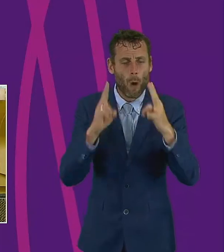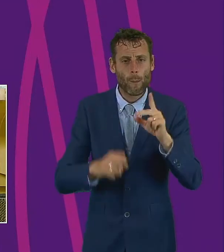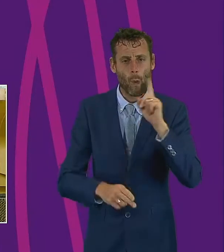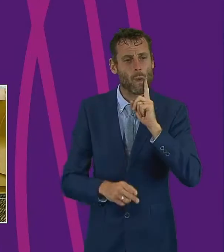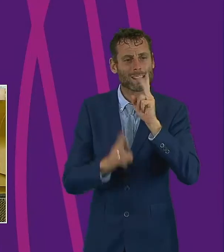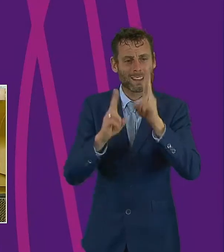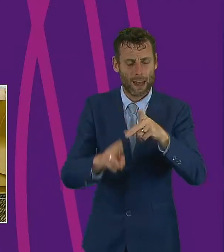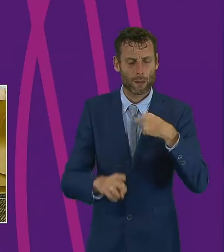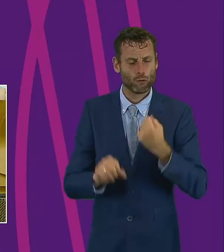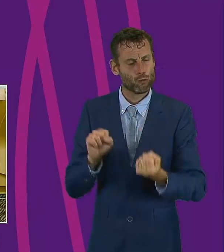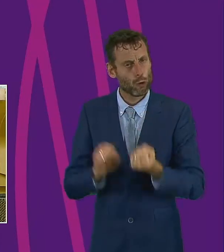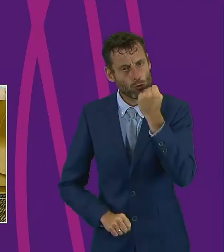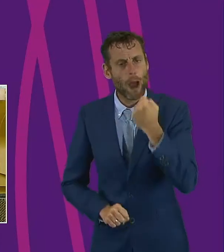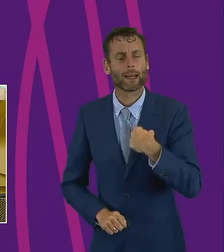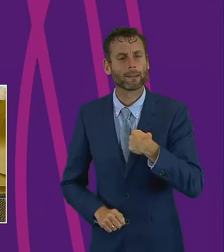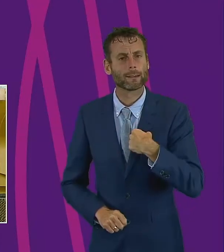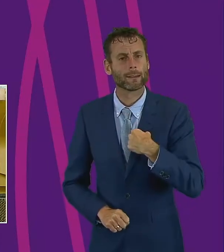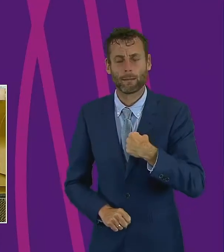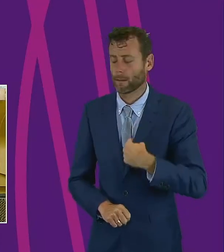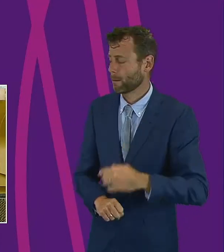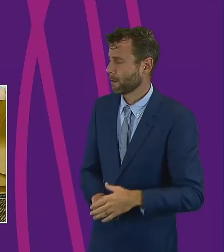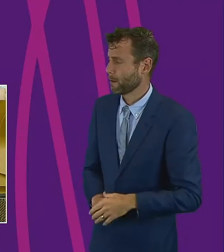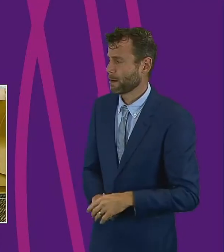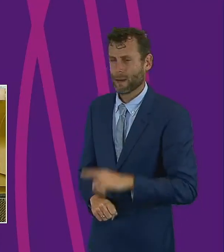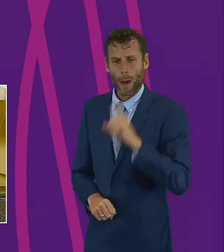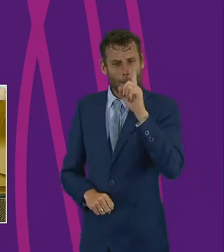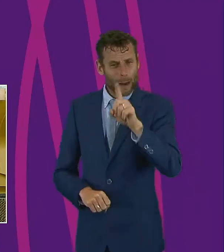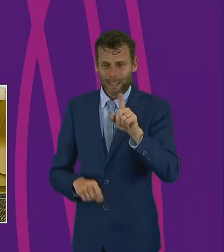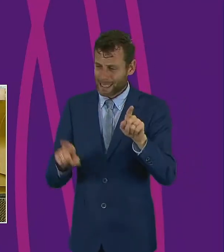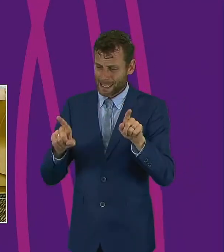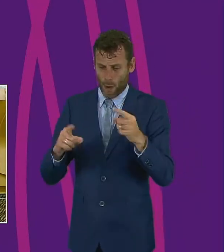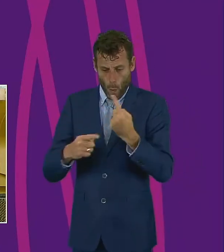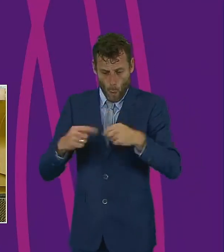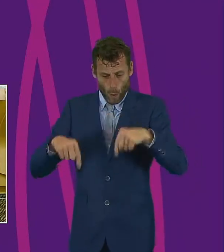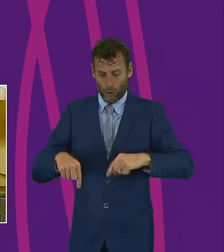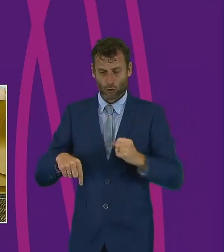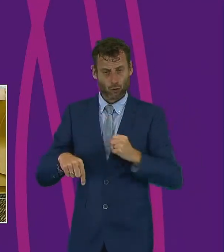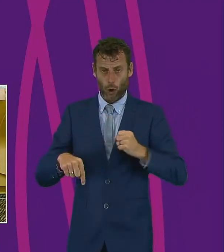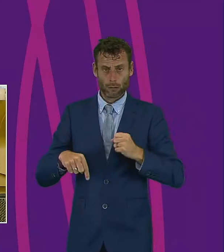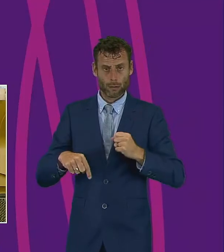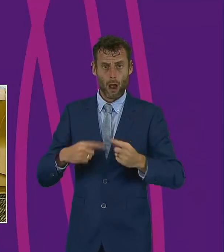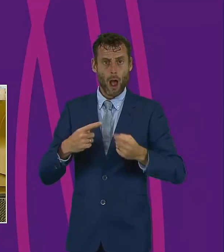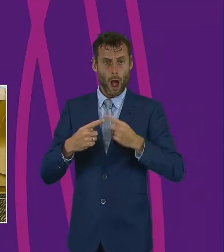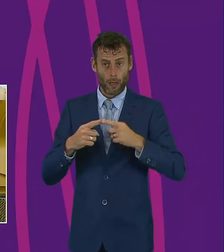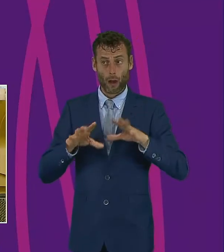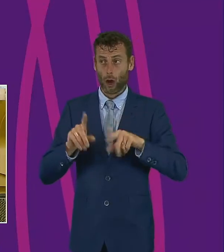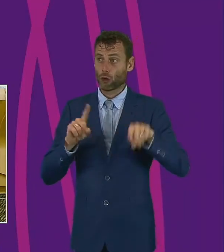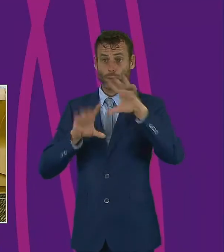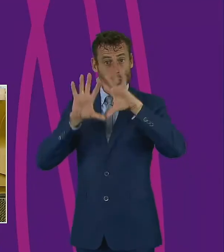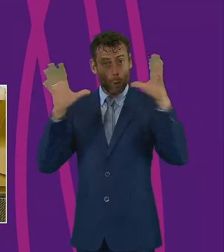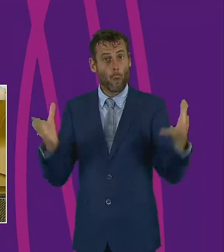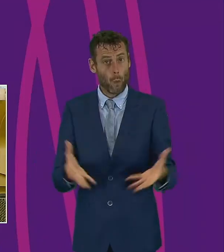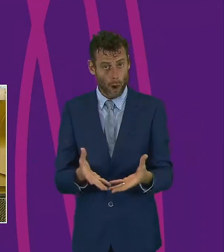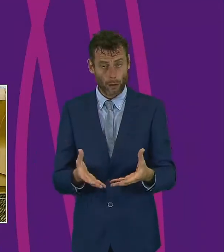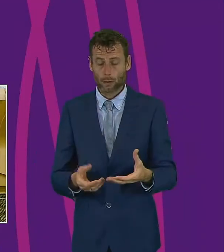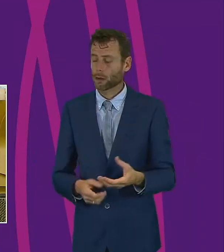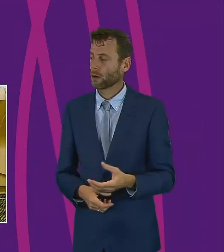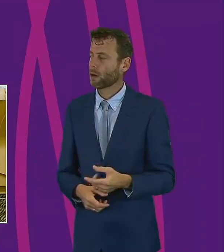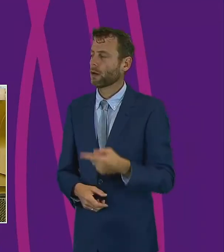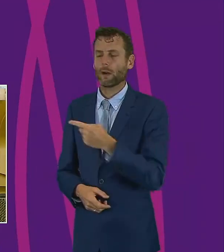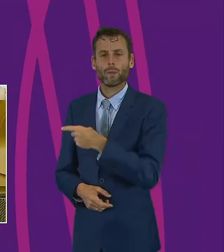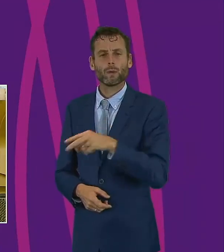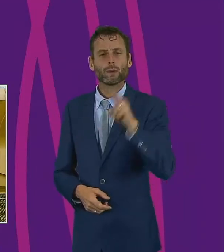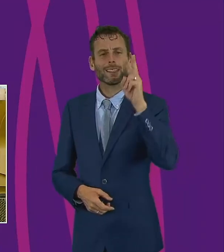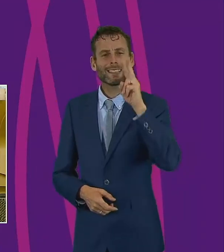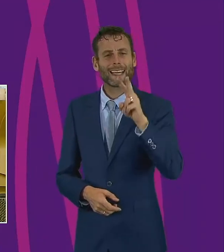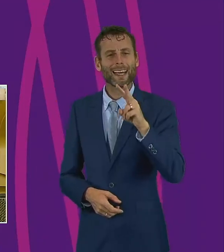just for Scotland, for every part of the UK, for literally every government across the world. At the point these decisions were being taken, the pictures on our nightly news were